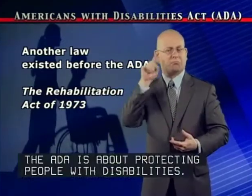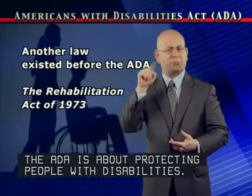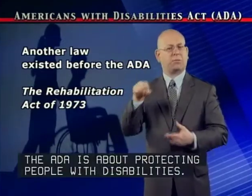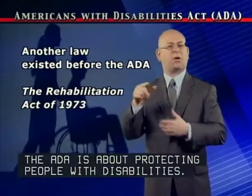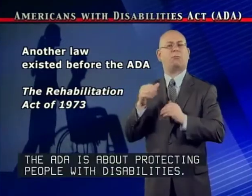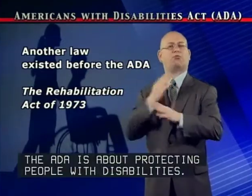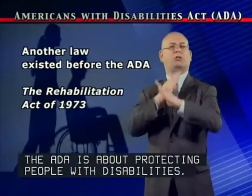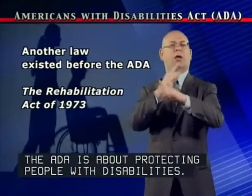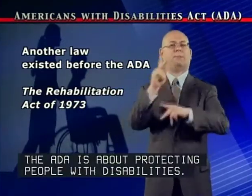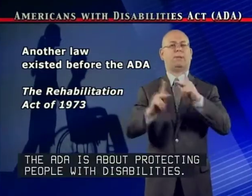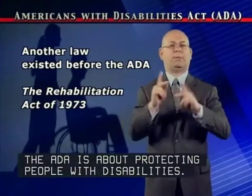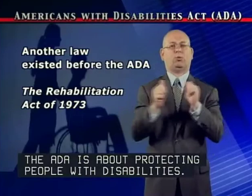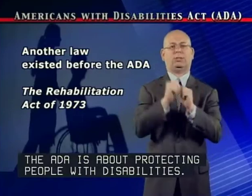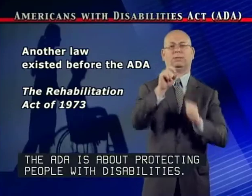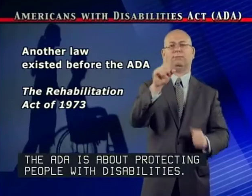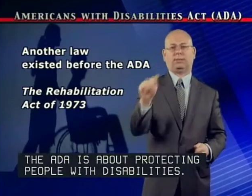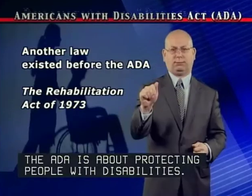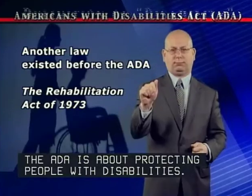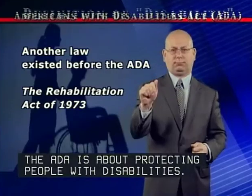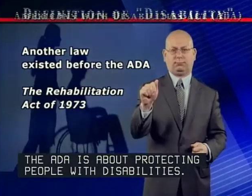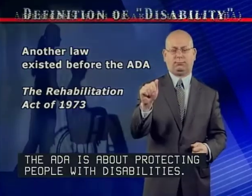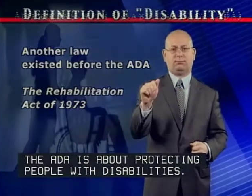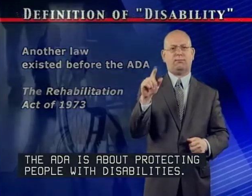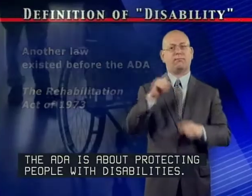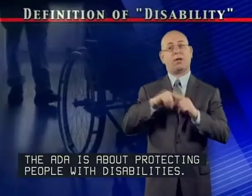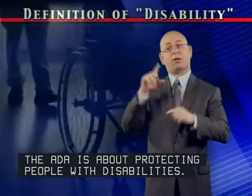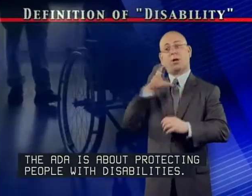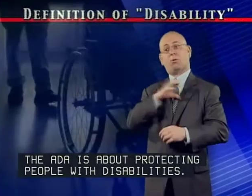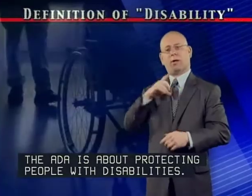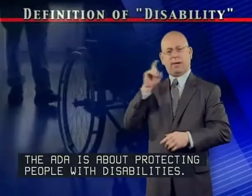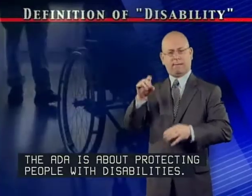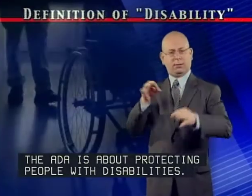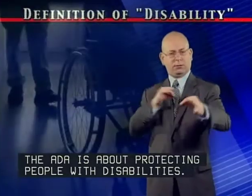The ADA is about protecting people with disabilities.